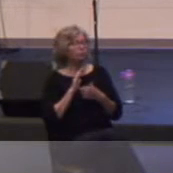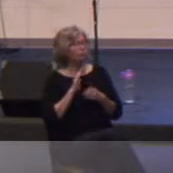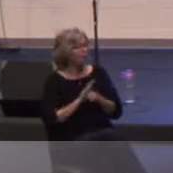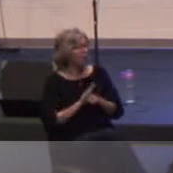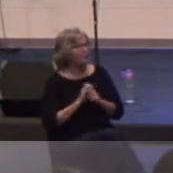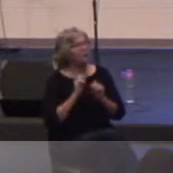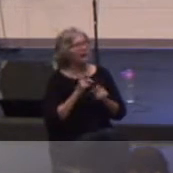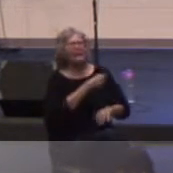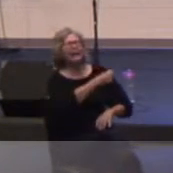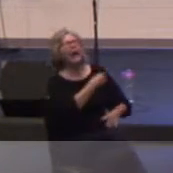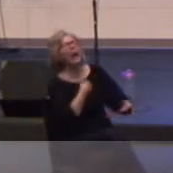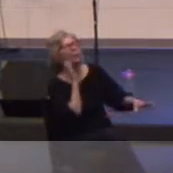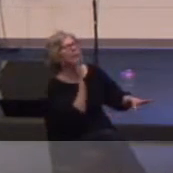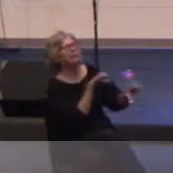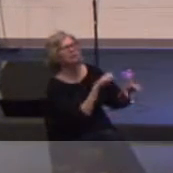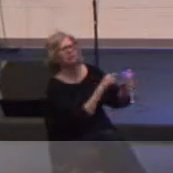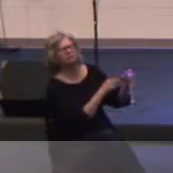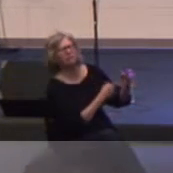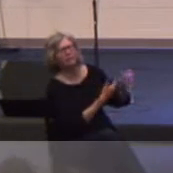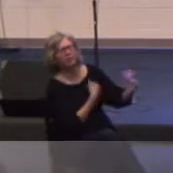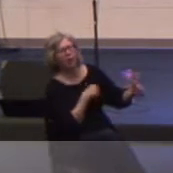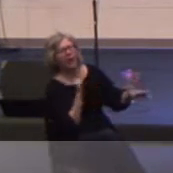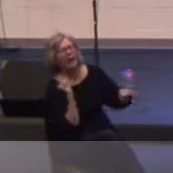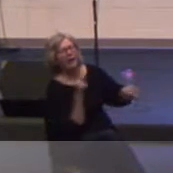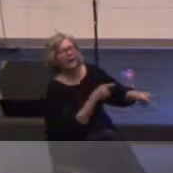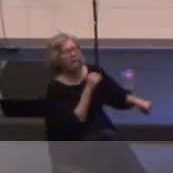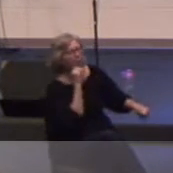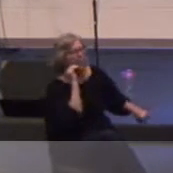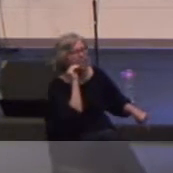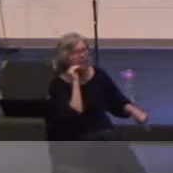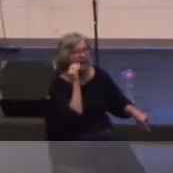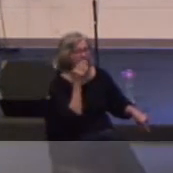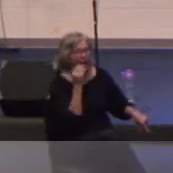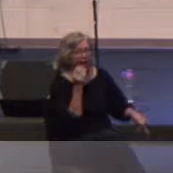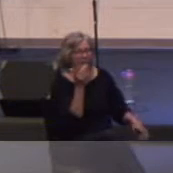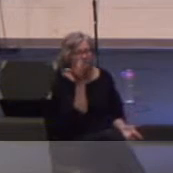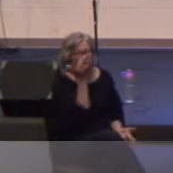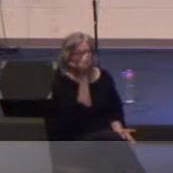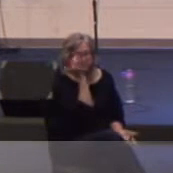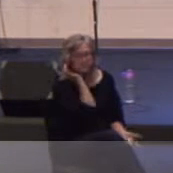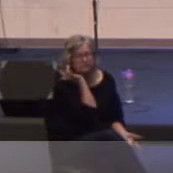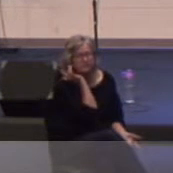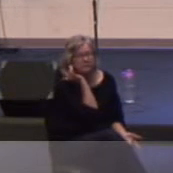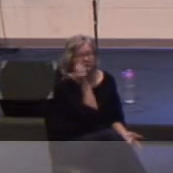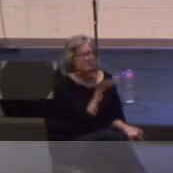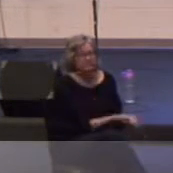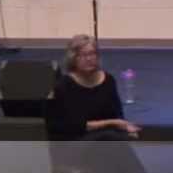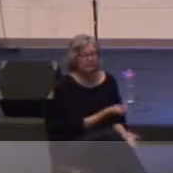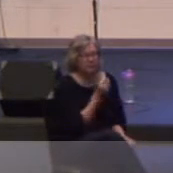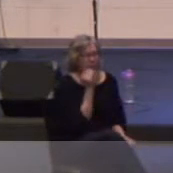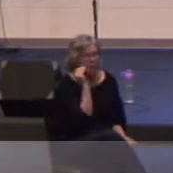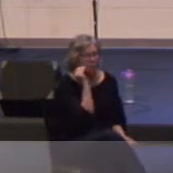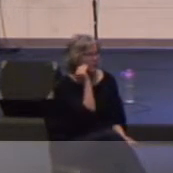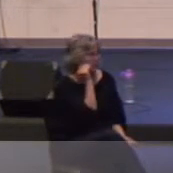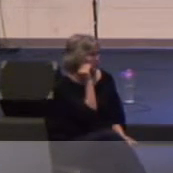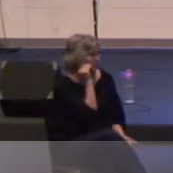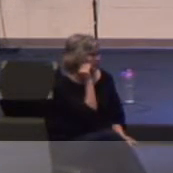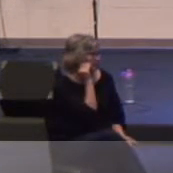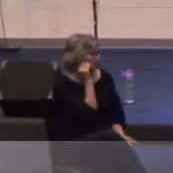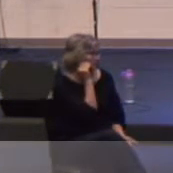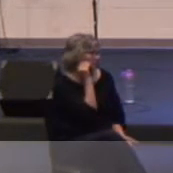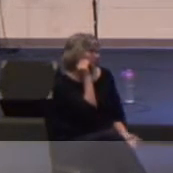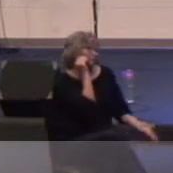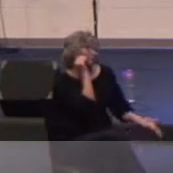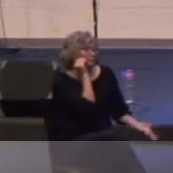yeah, I'll do this errand before I come home. And then you get home and you inform your